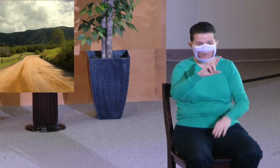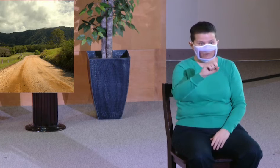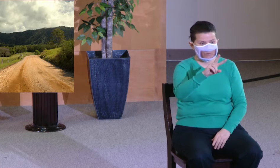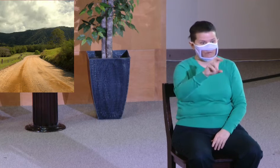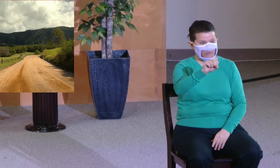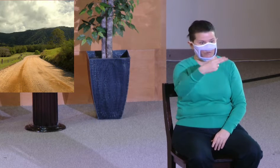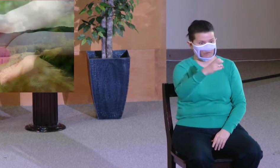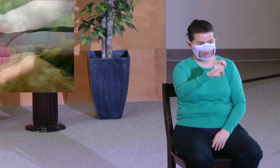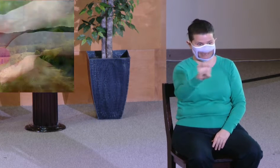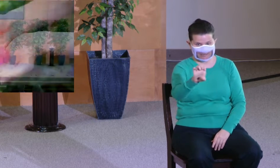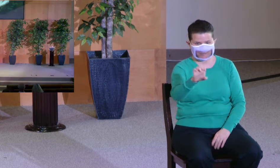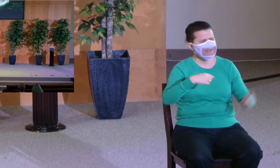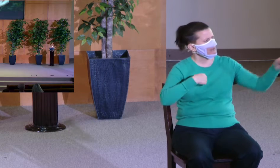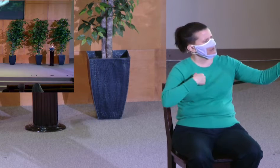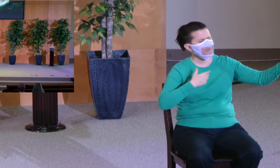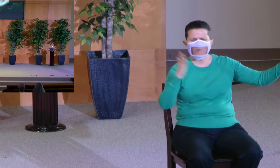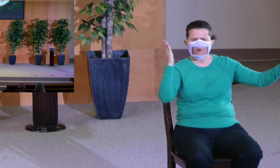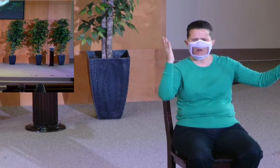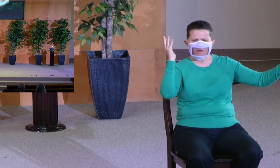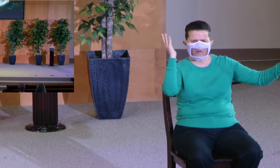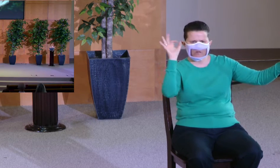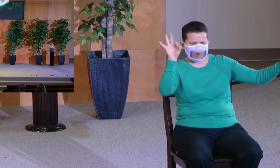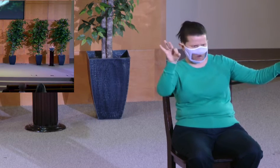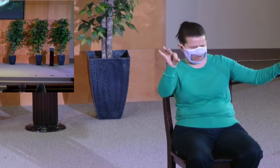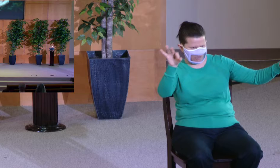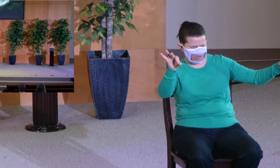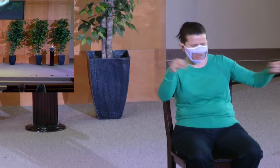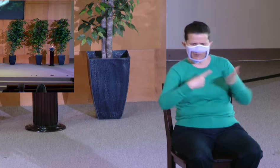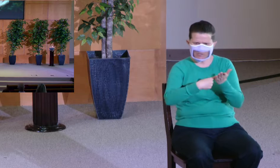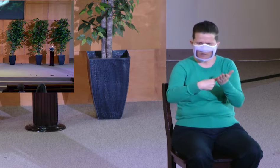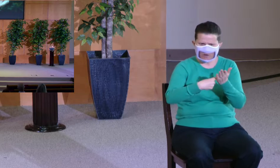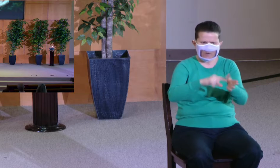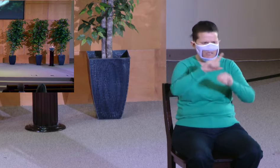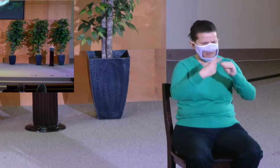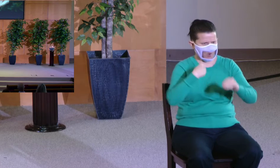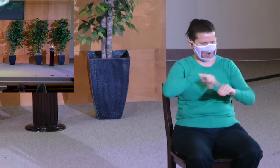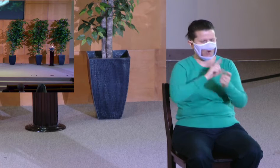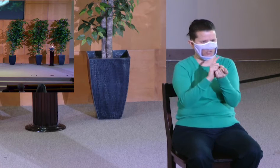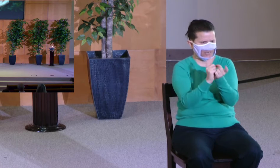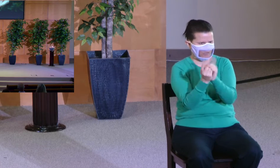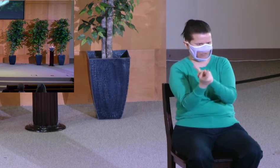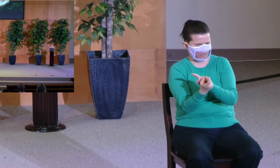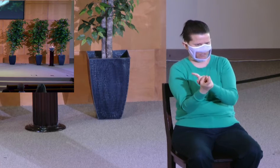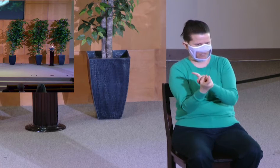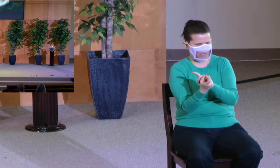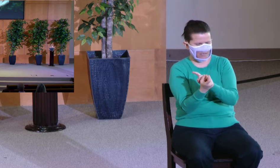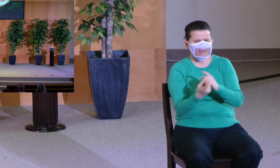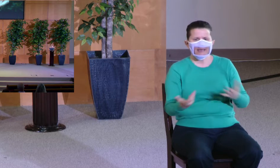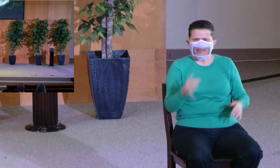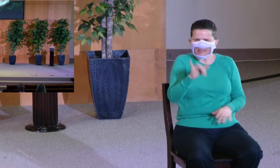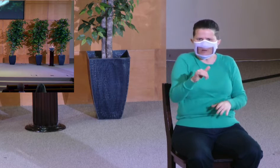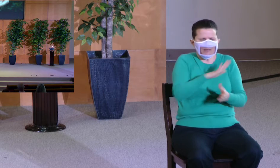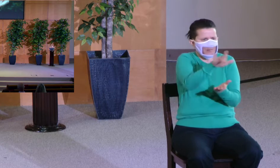In your talk, you were talking about how we've been through some changes, and we are in the midst of transition,